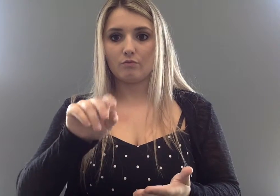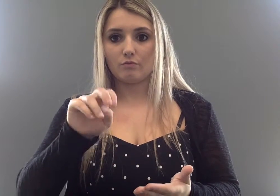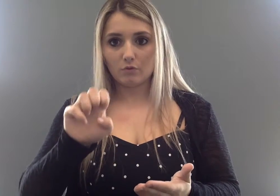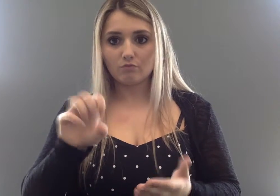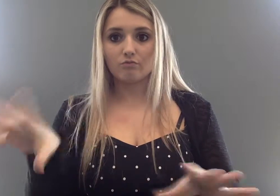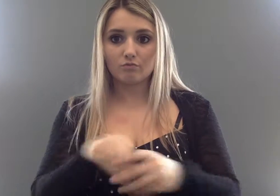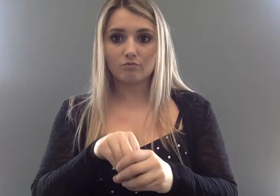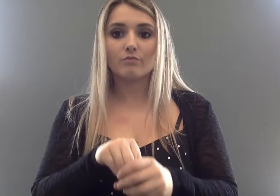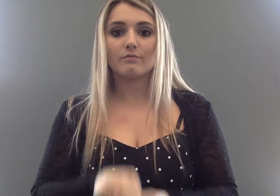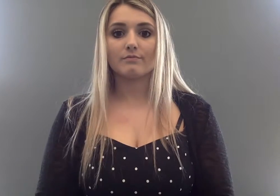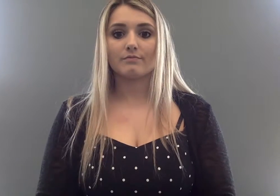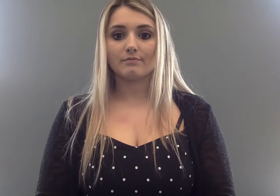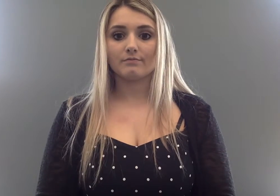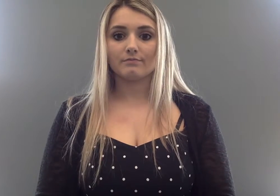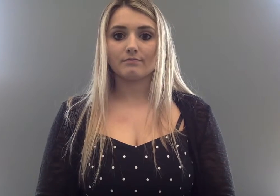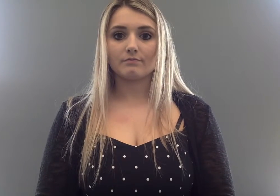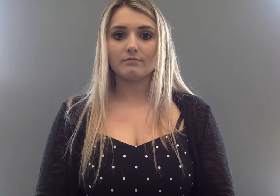Okay. You have a few